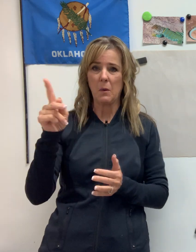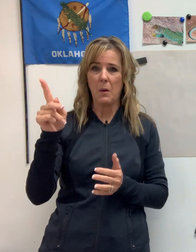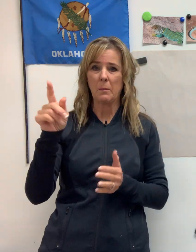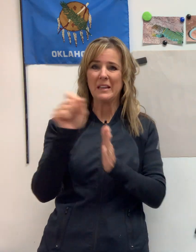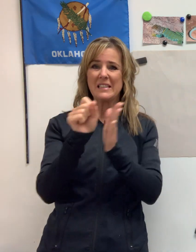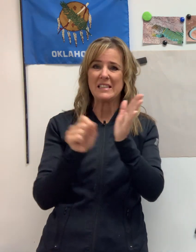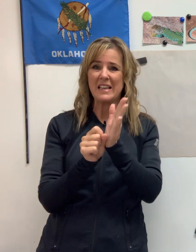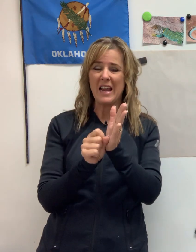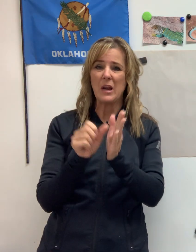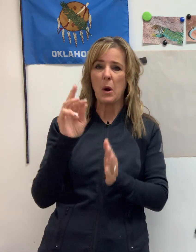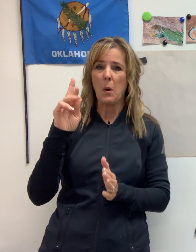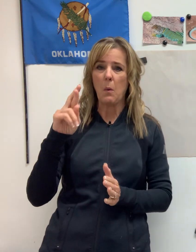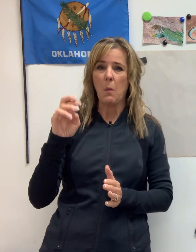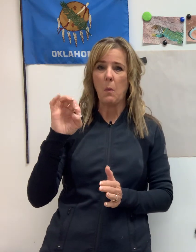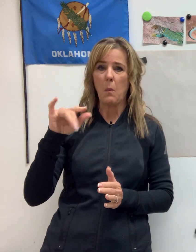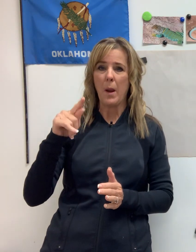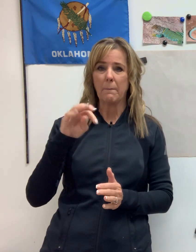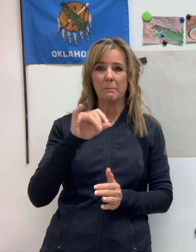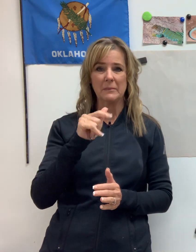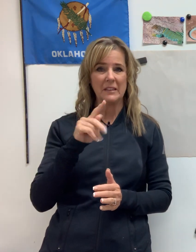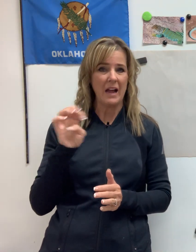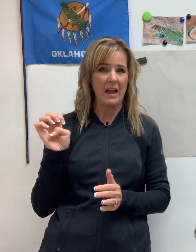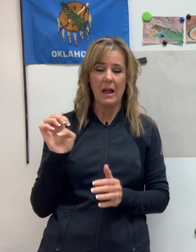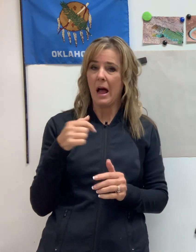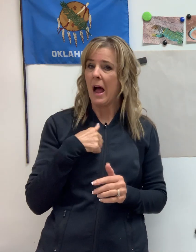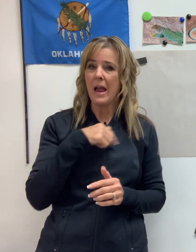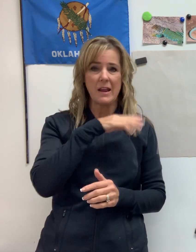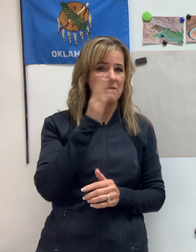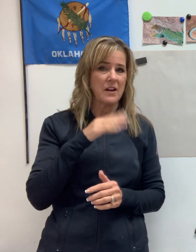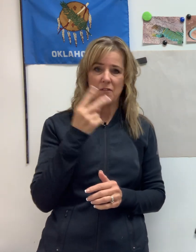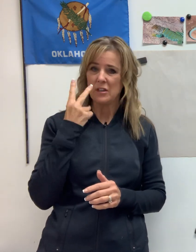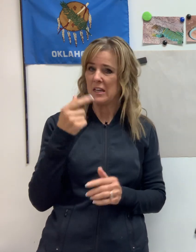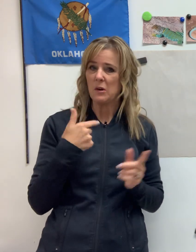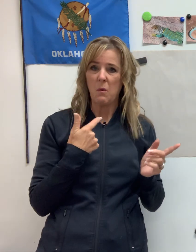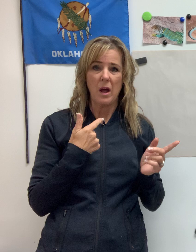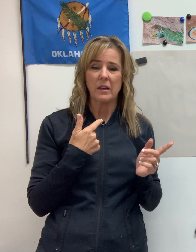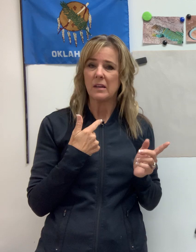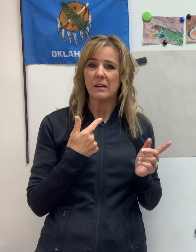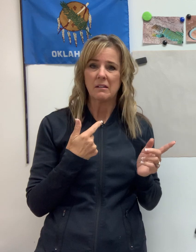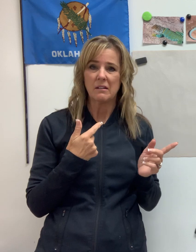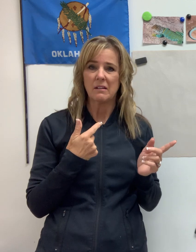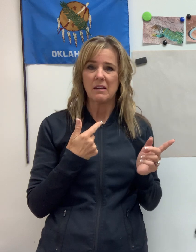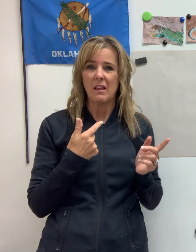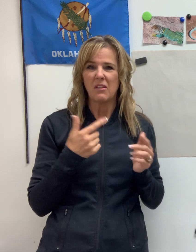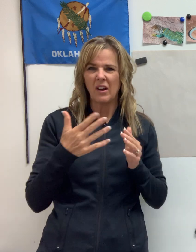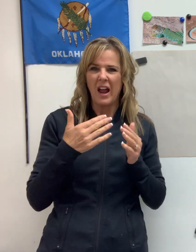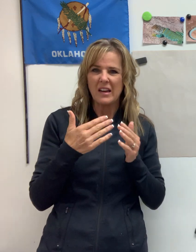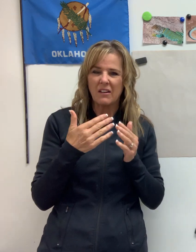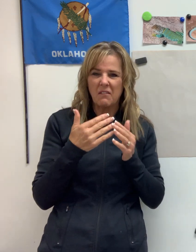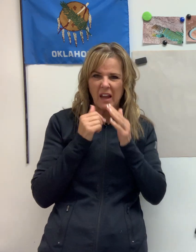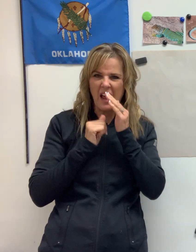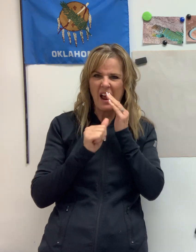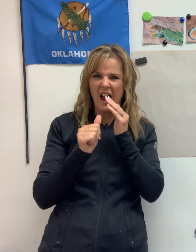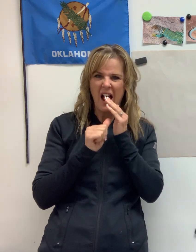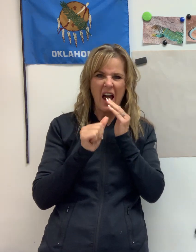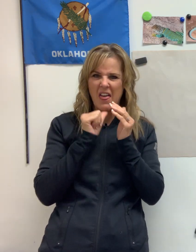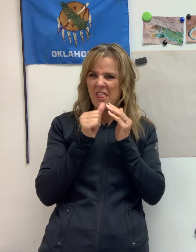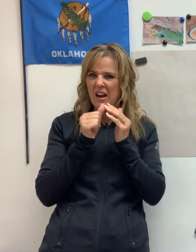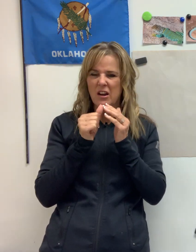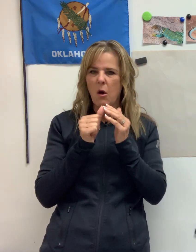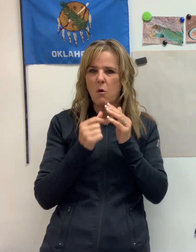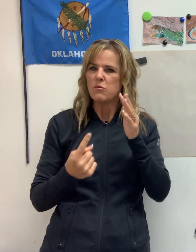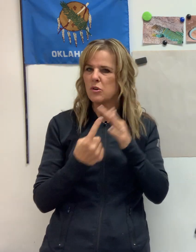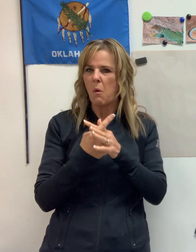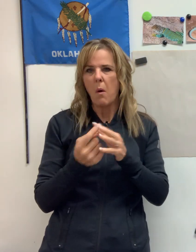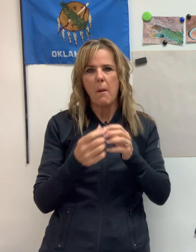reptile. I have never seen one of these out and about. They're kind of seclusive. They don't come out a whole